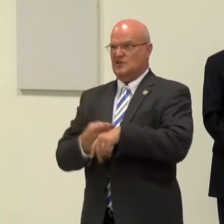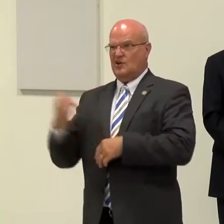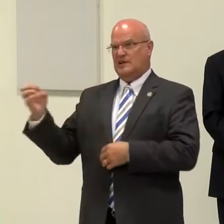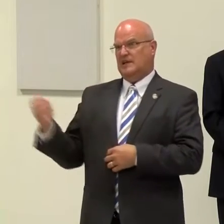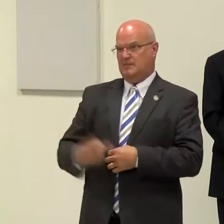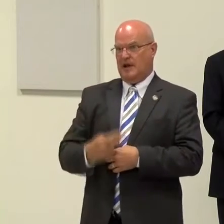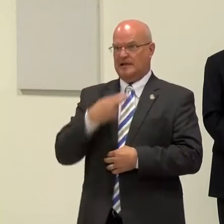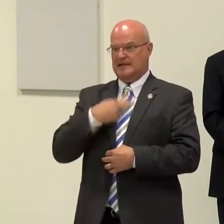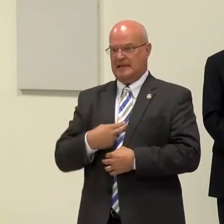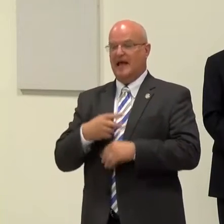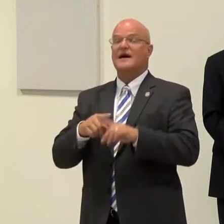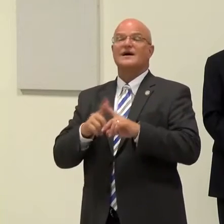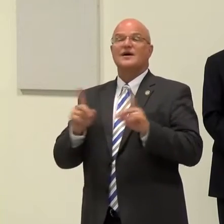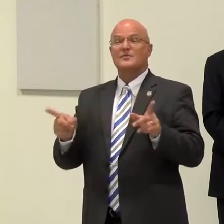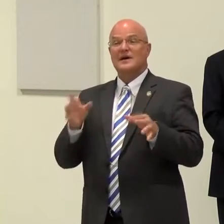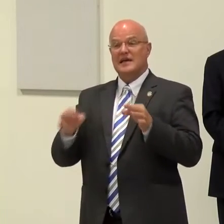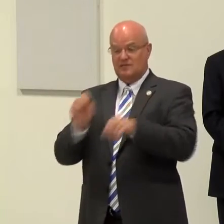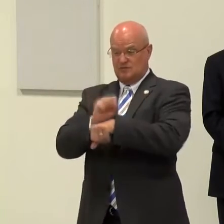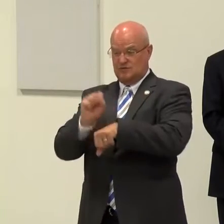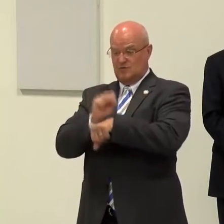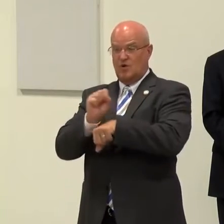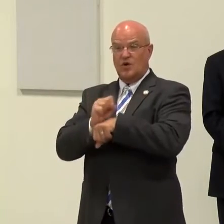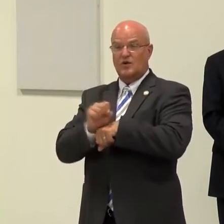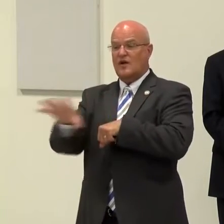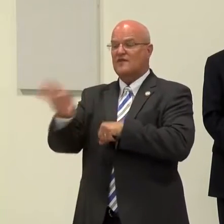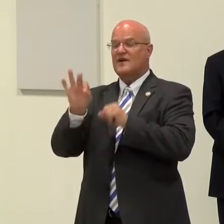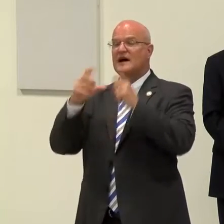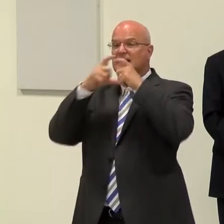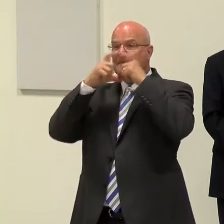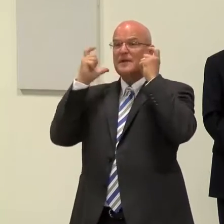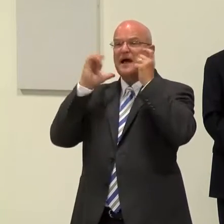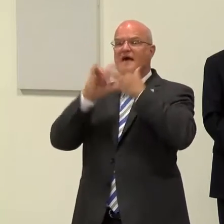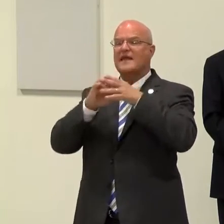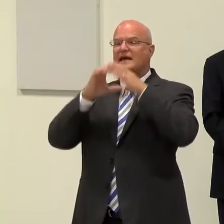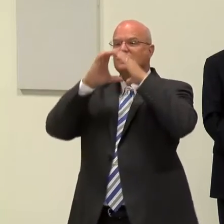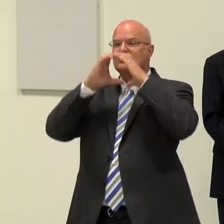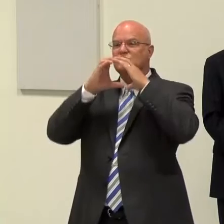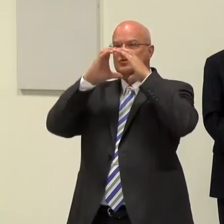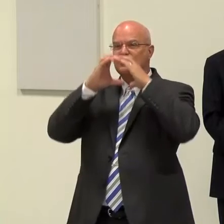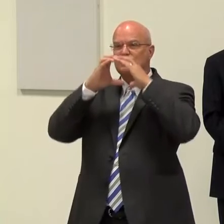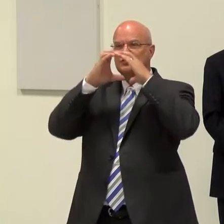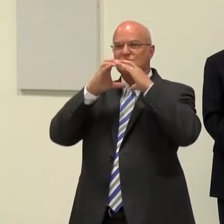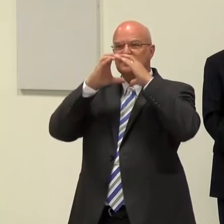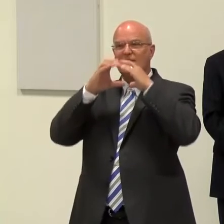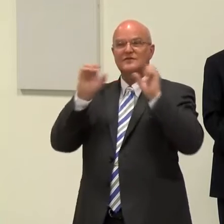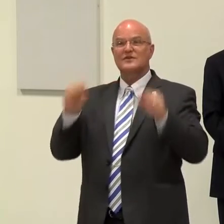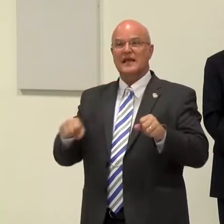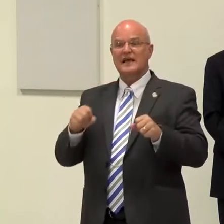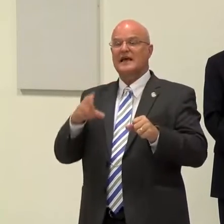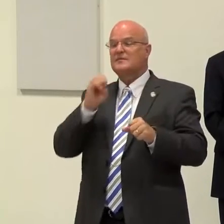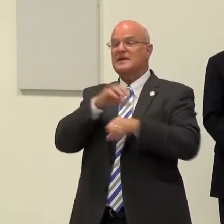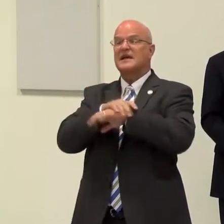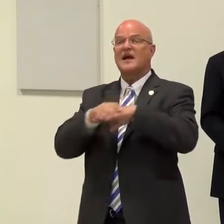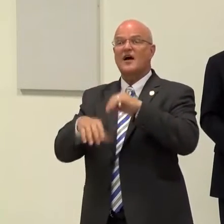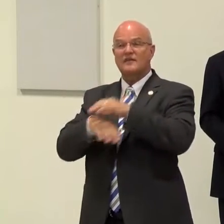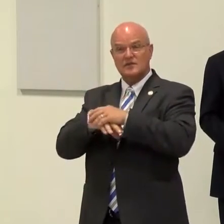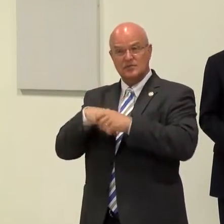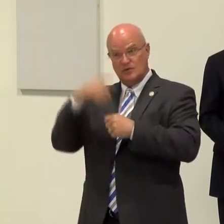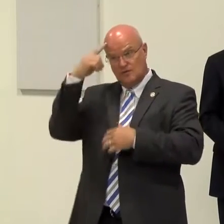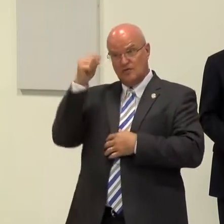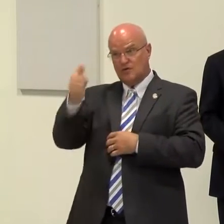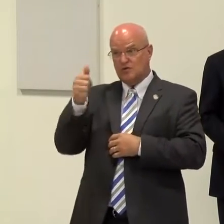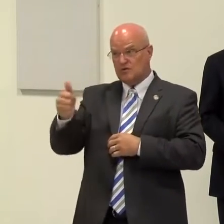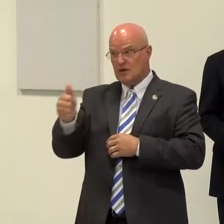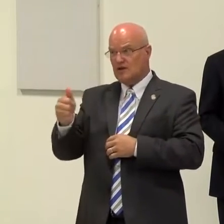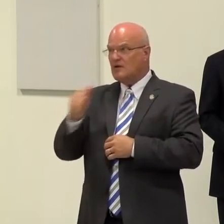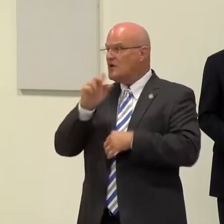back to it. But if we work on it, find a mask that is loose enough fitting to be bearable. We